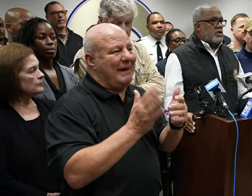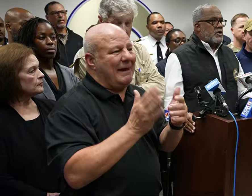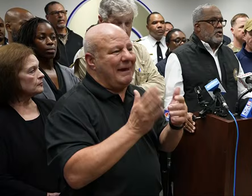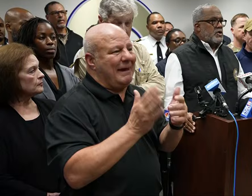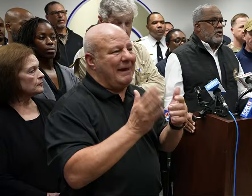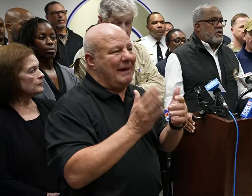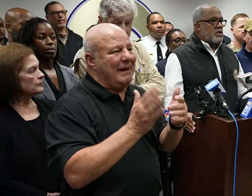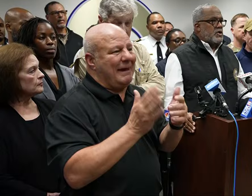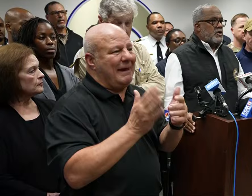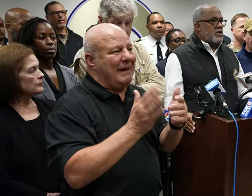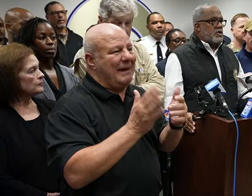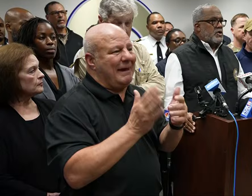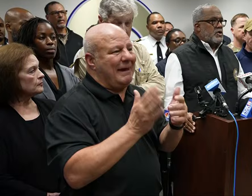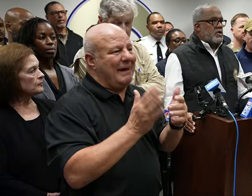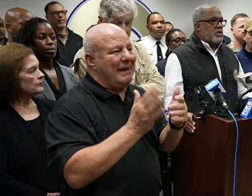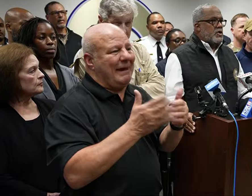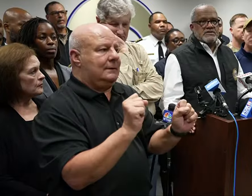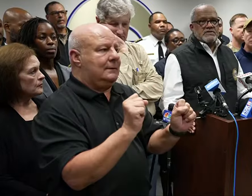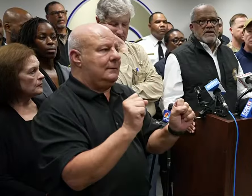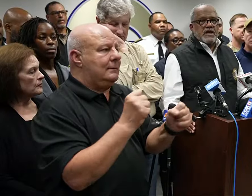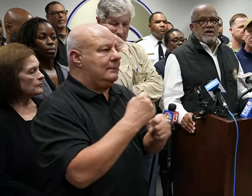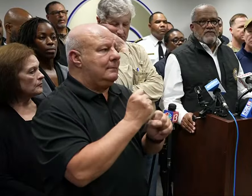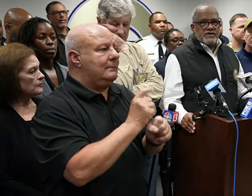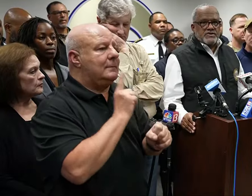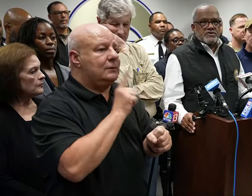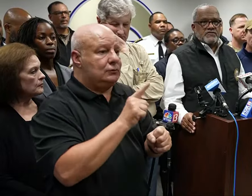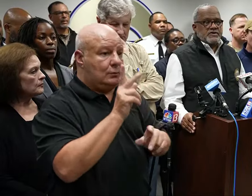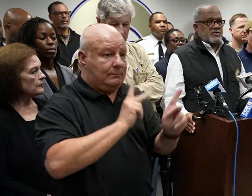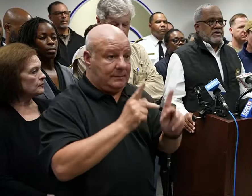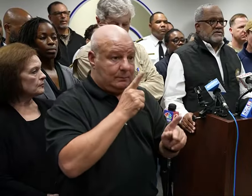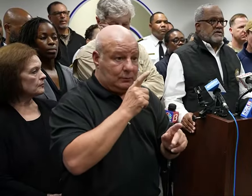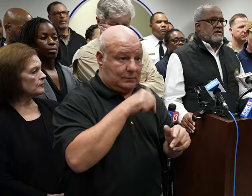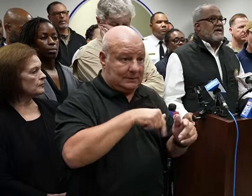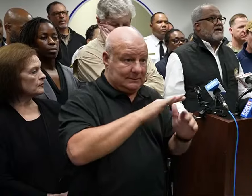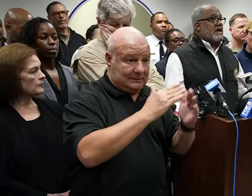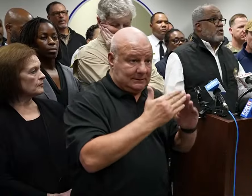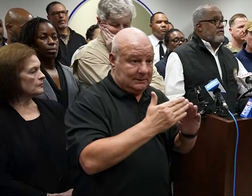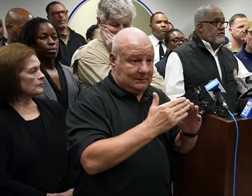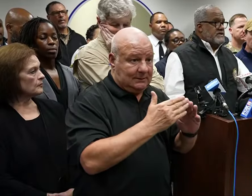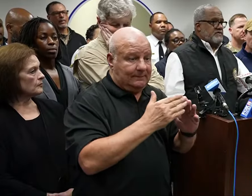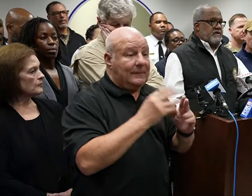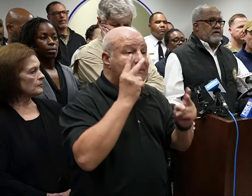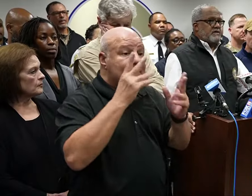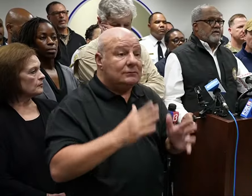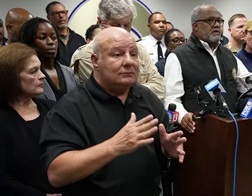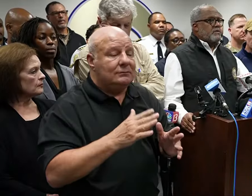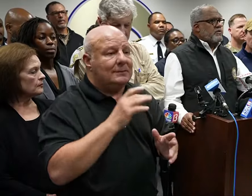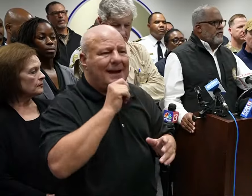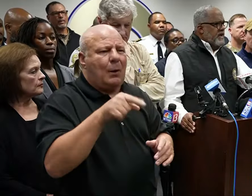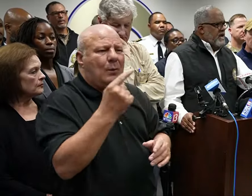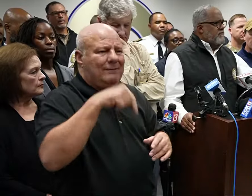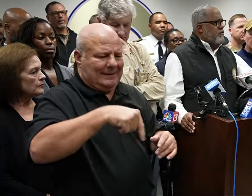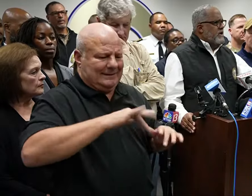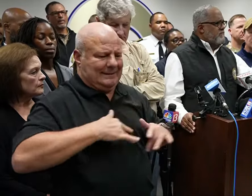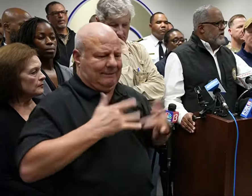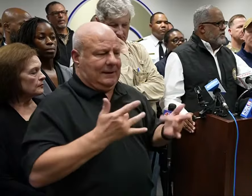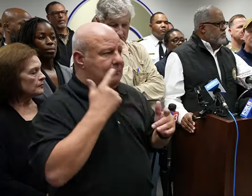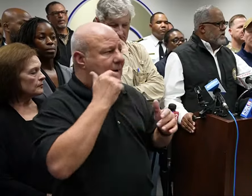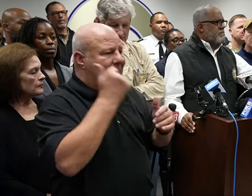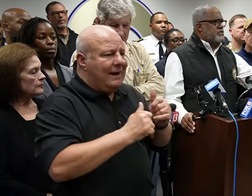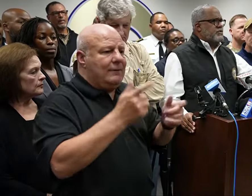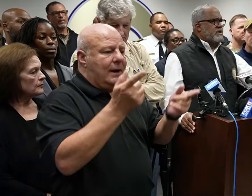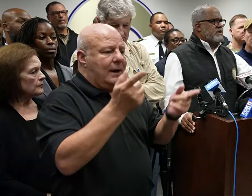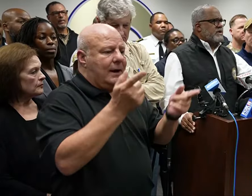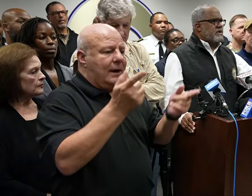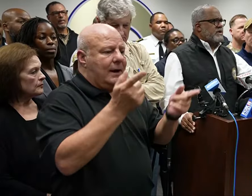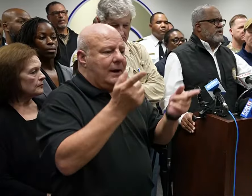safety. Making sure that the citizens and visitors of this great city, not only for this event, but for every event you